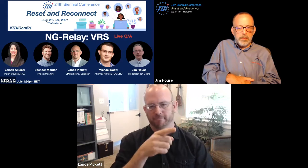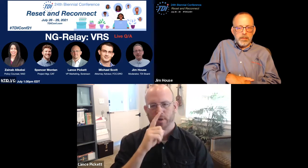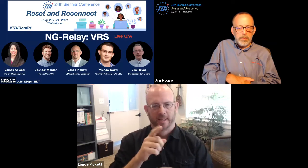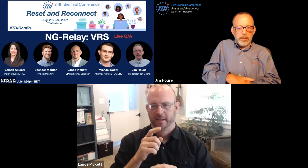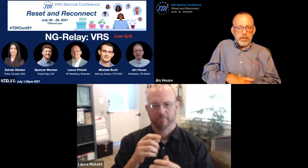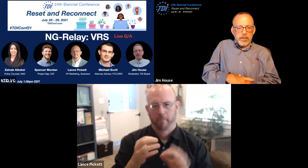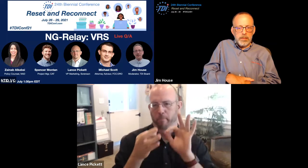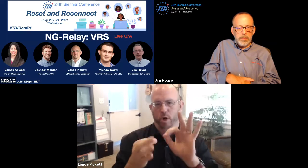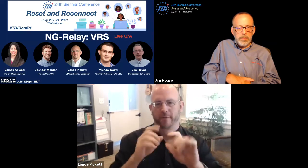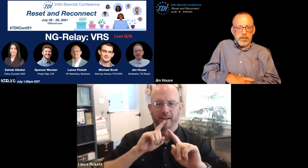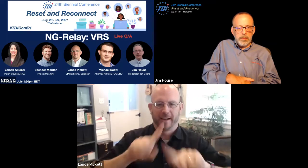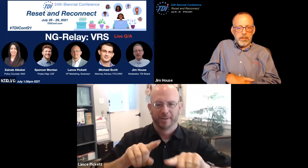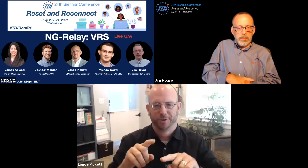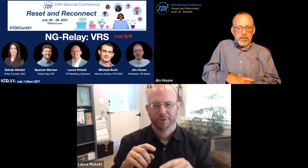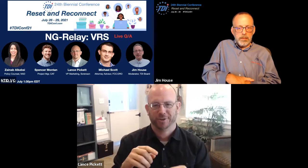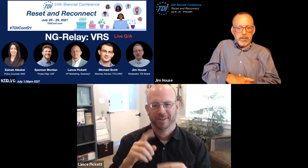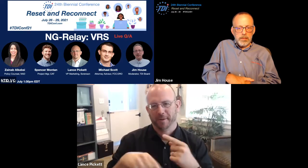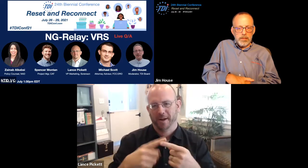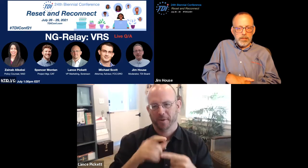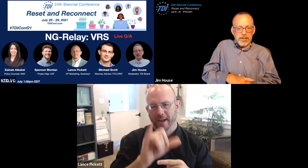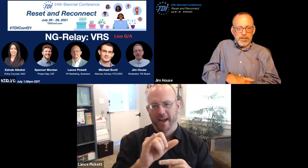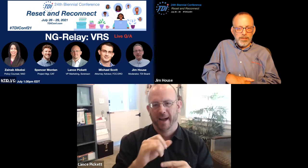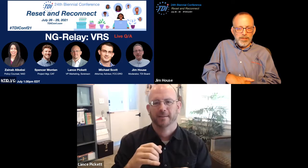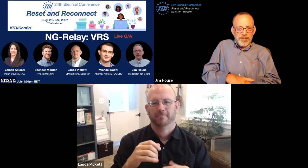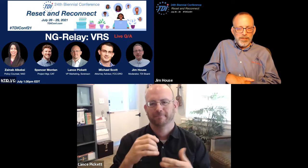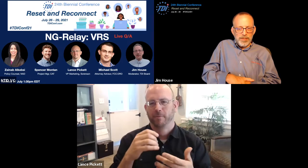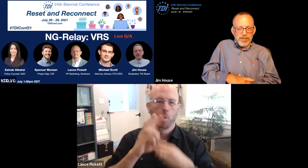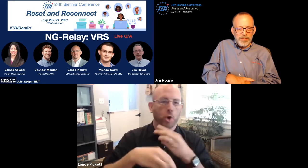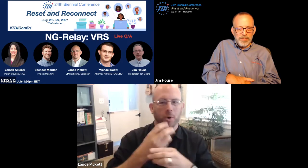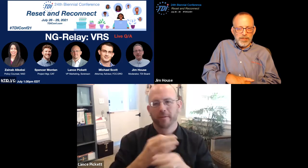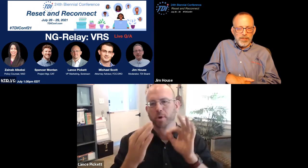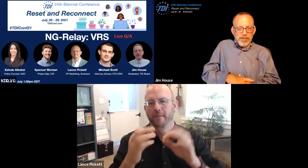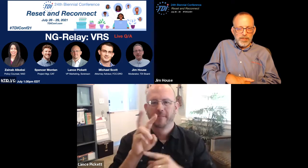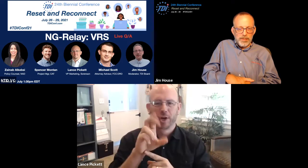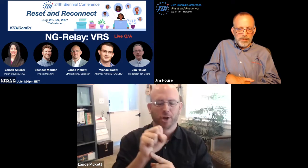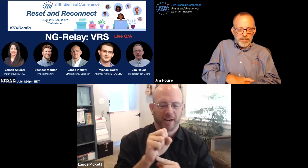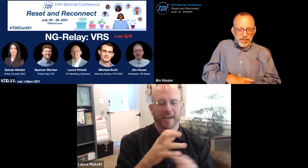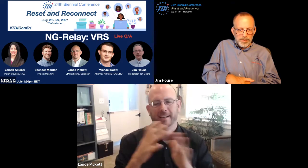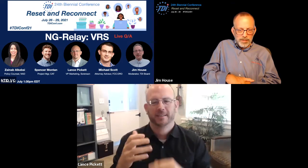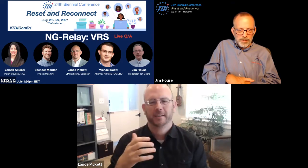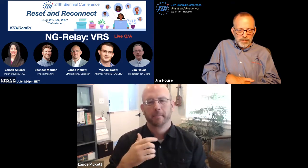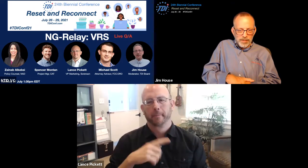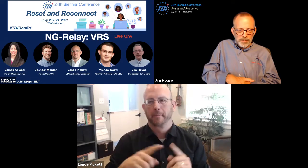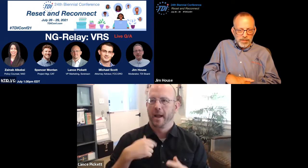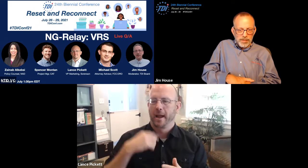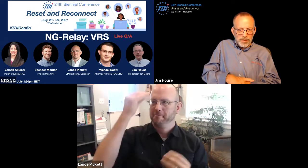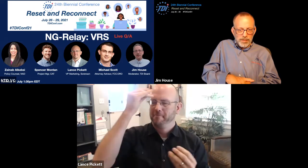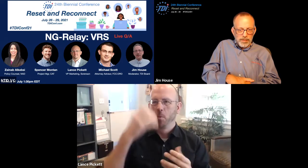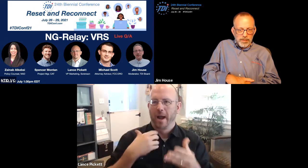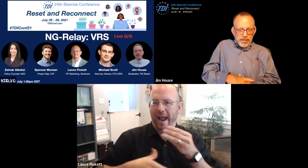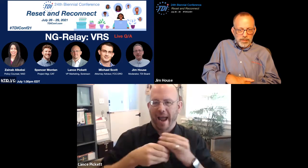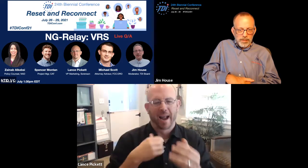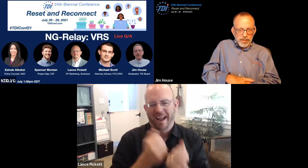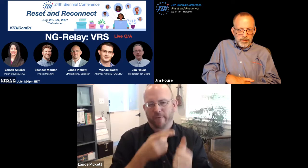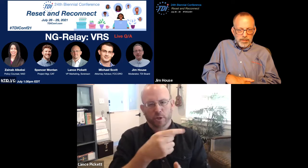Zainab really, she answered a lot of these things very perfectly, about the world of what a perfect VRS would look